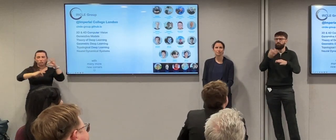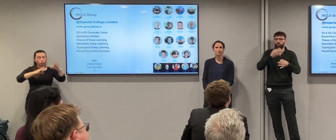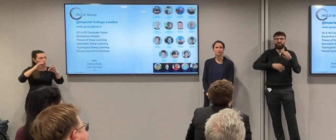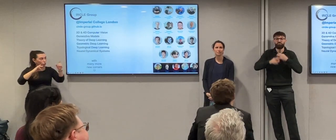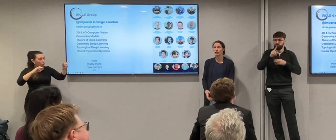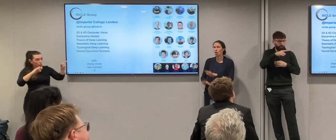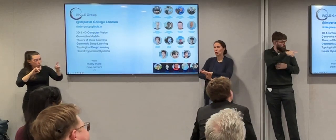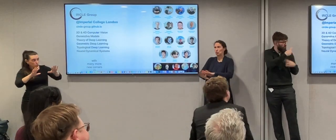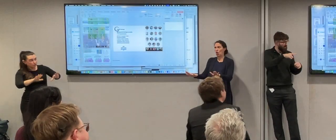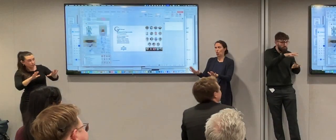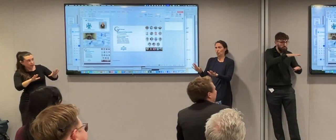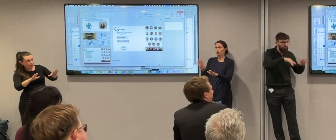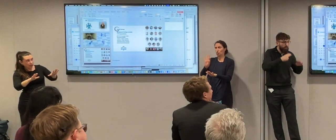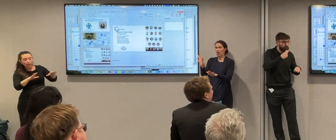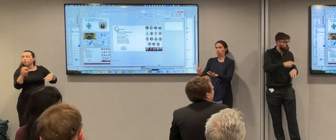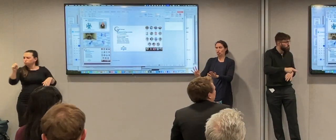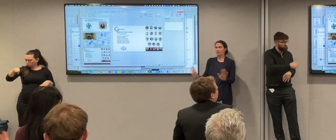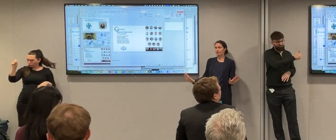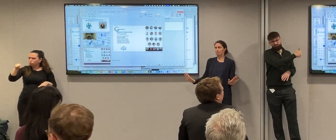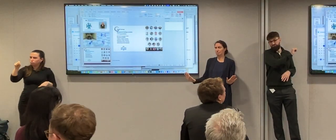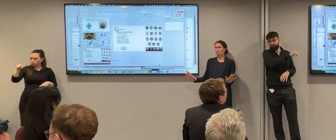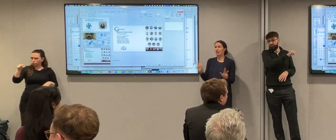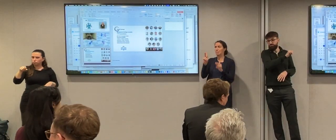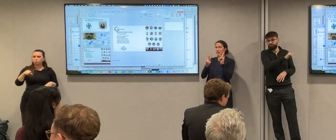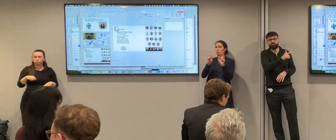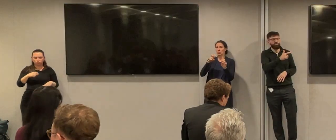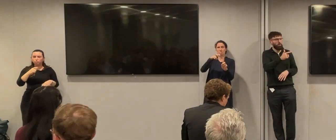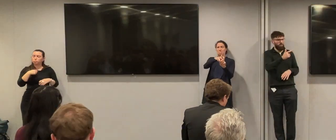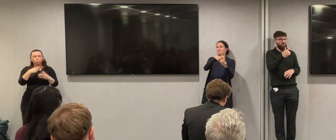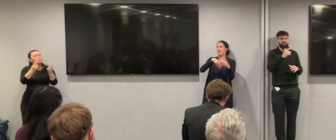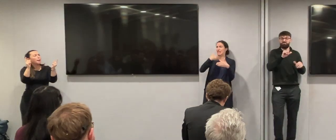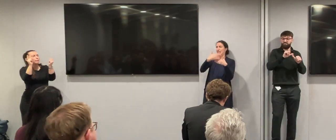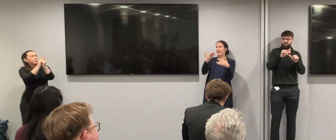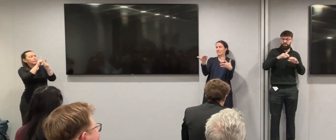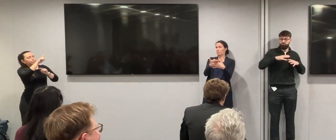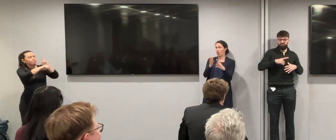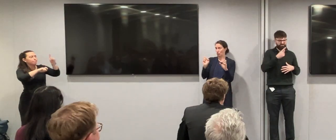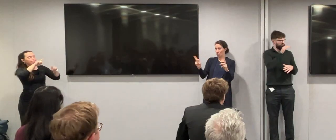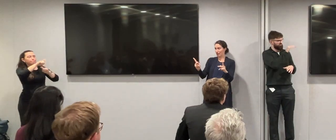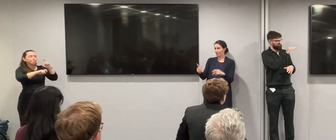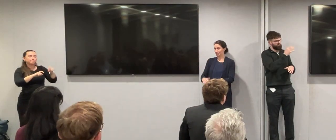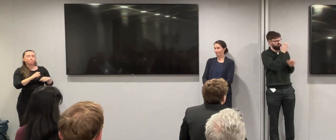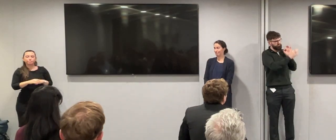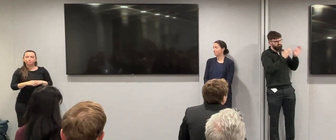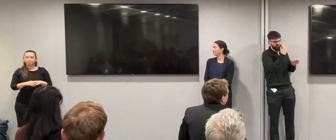you around this afternoon? You can. Okay, so people can come find you in the next break. They can. Okay.